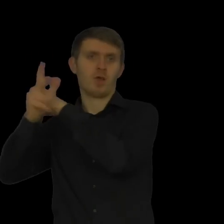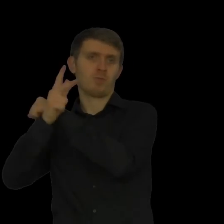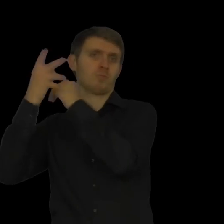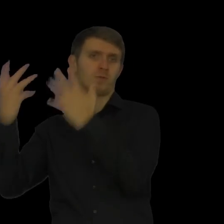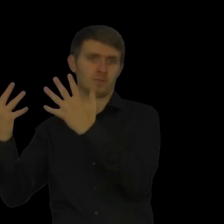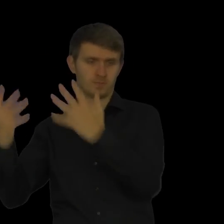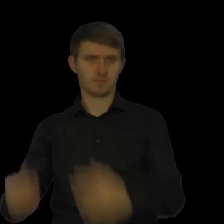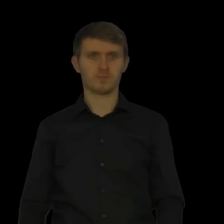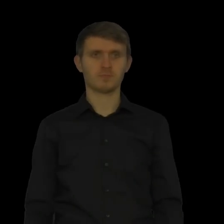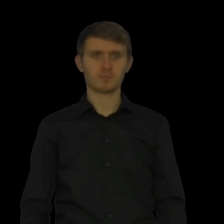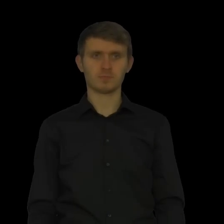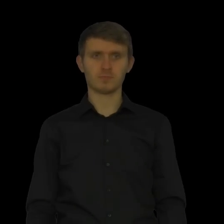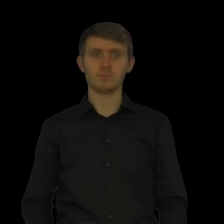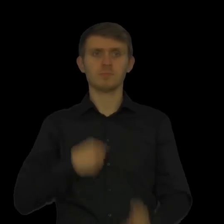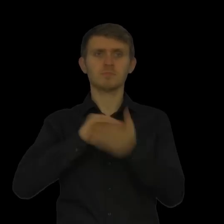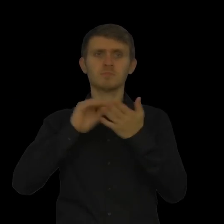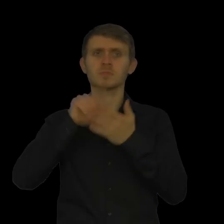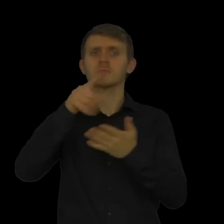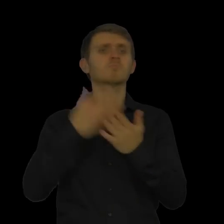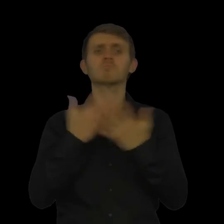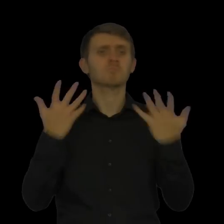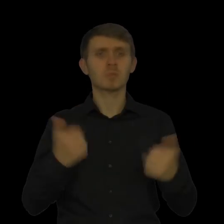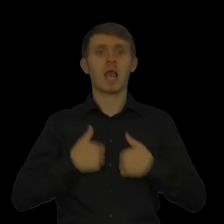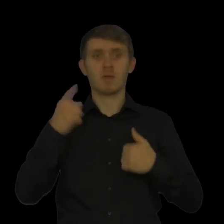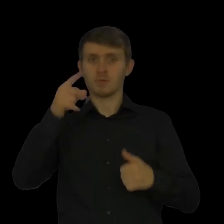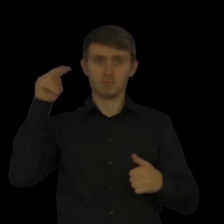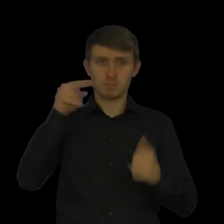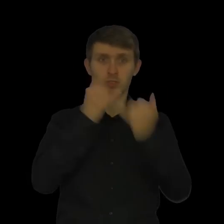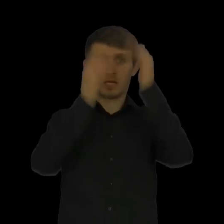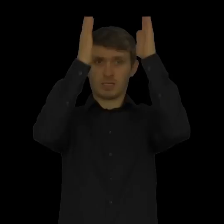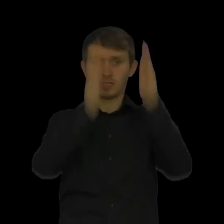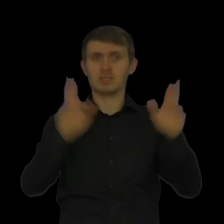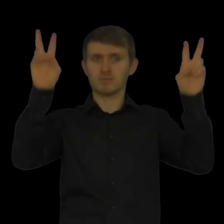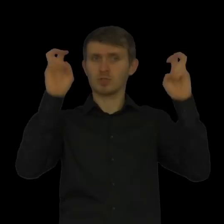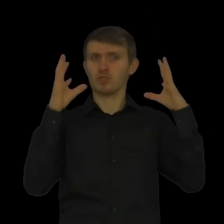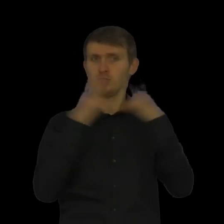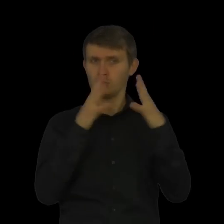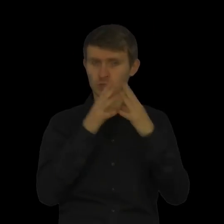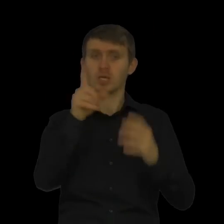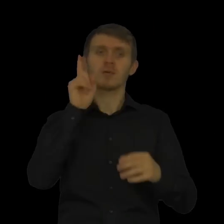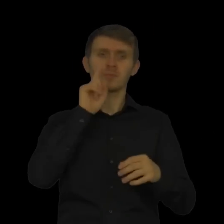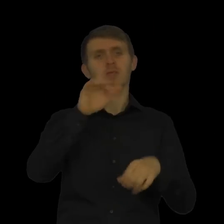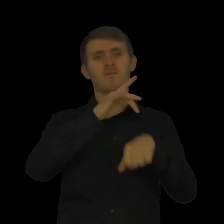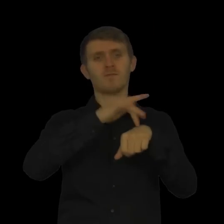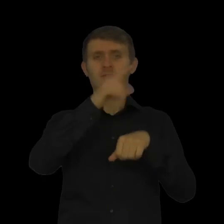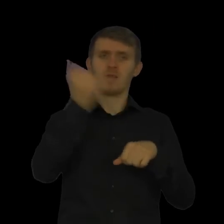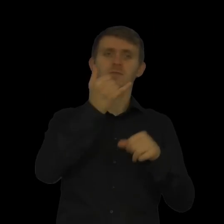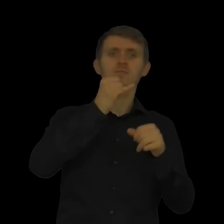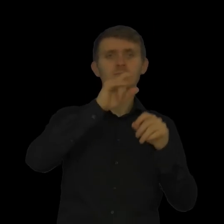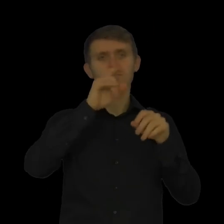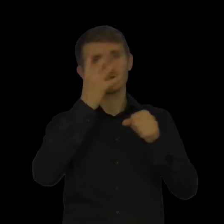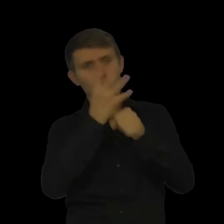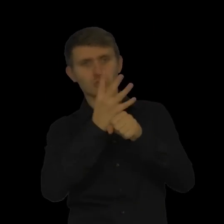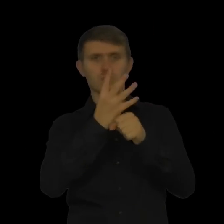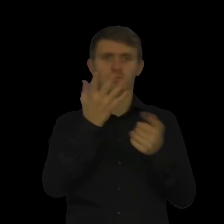9, which is 89. And the whole reason why I did this is I wanted to show you that you really cuz when you're when you're adding fours in the 10 place, you're really